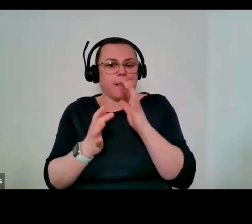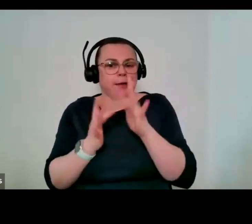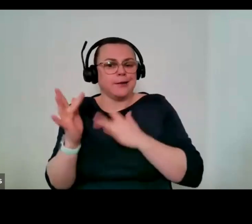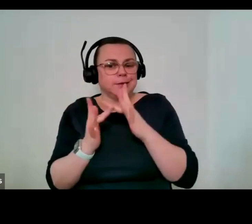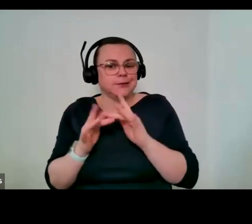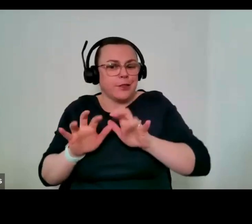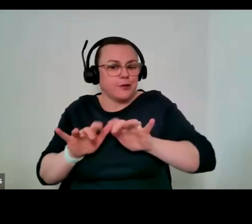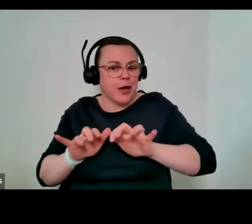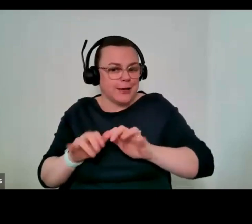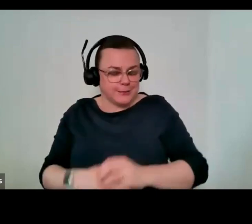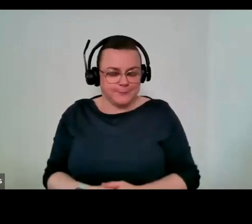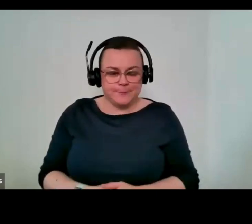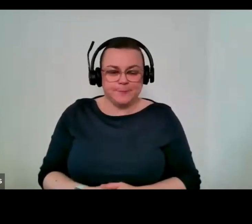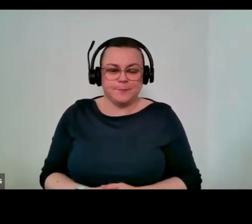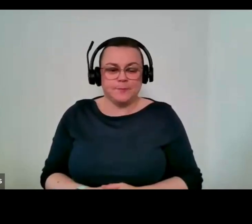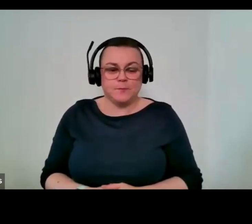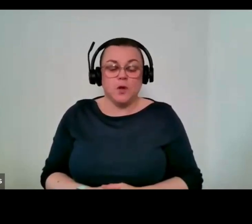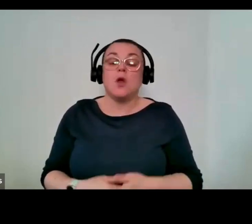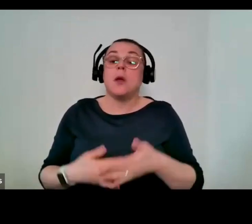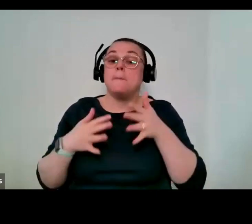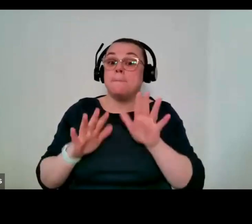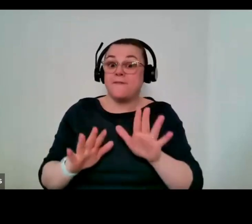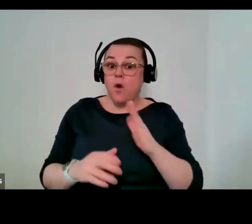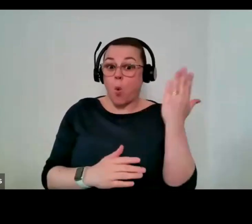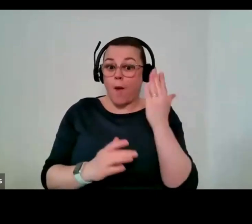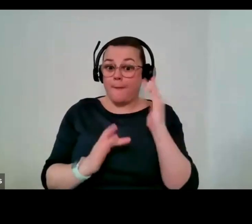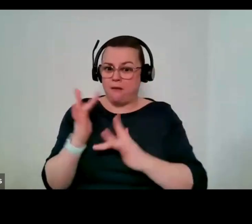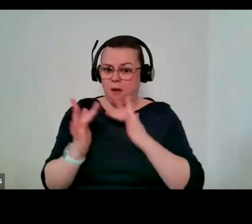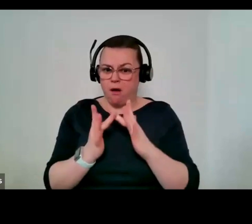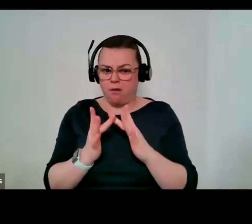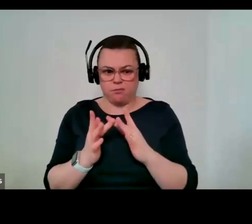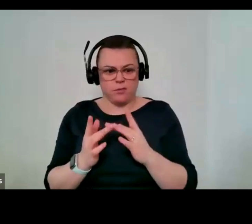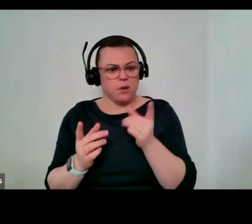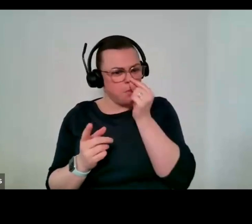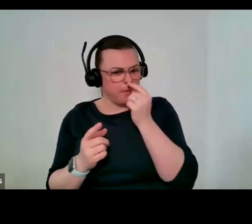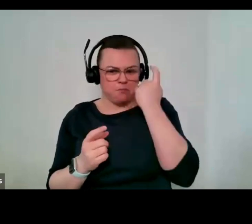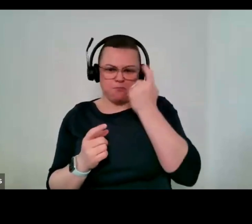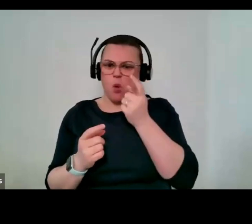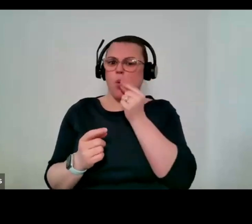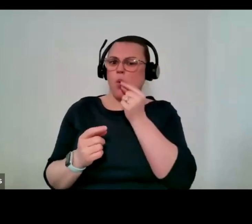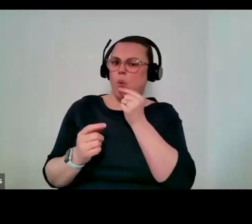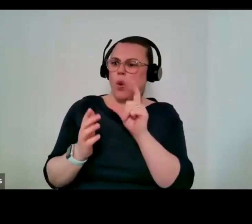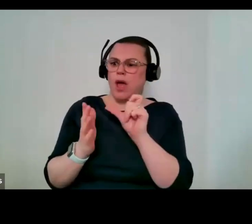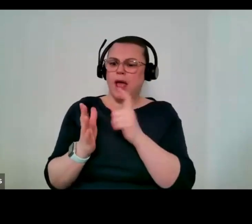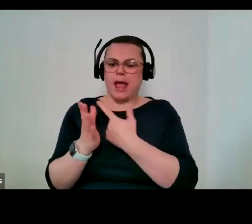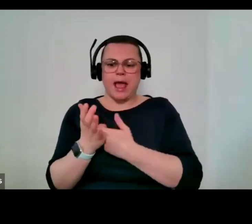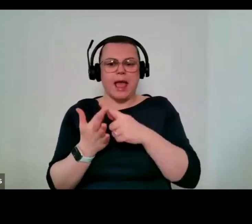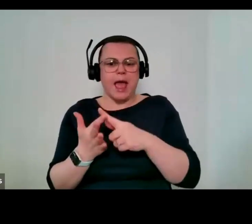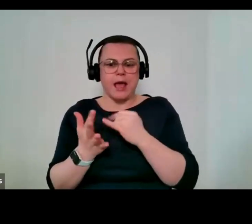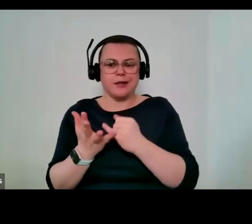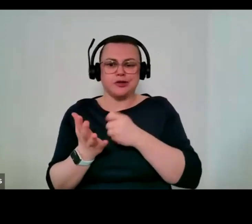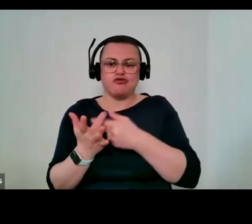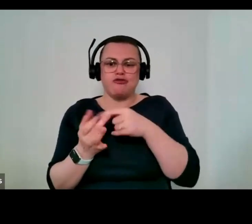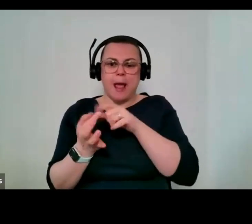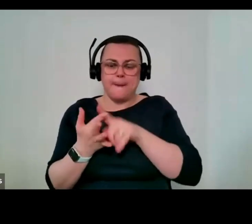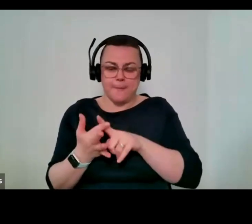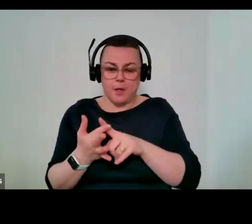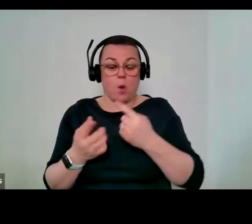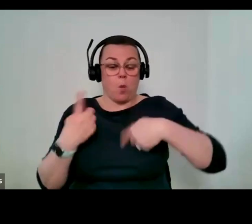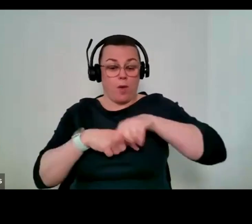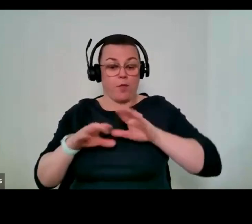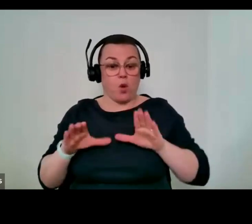So before we skip on to the webinar, firstly, who are we? Who are CareScribe? Well, we're the organisation that makes these